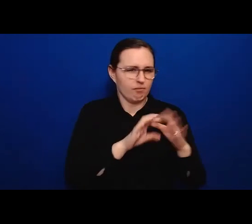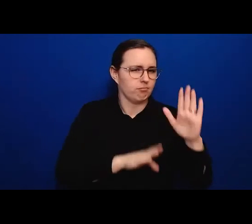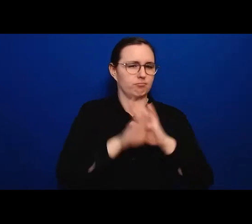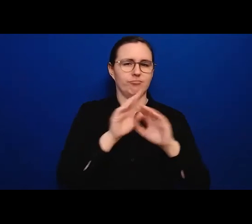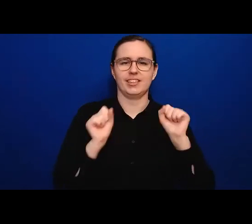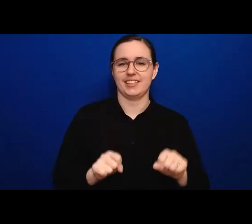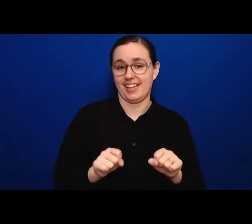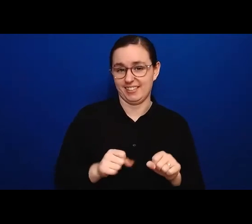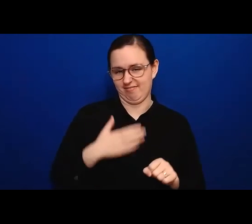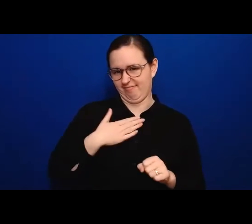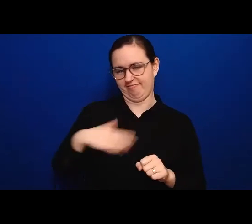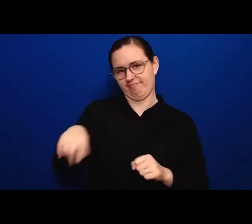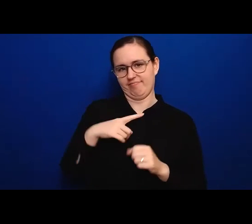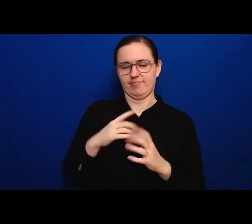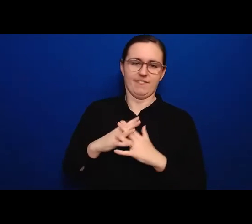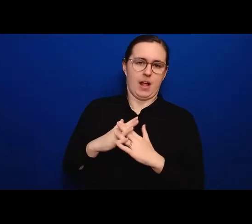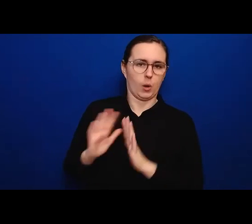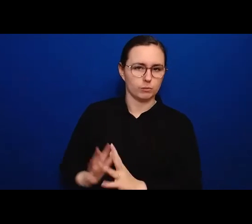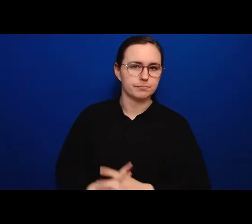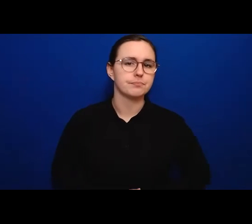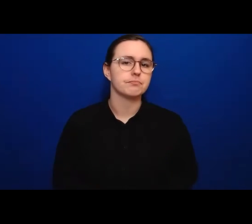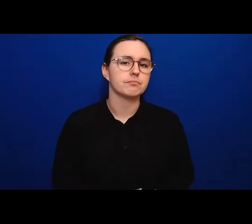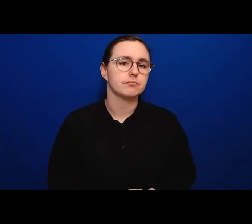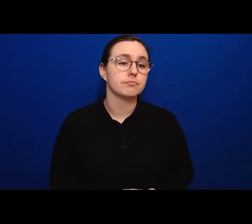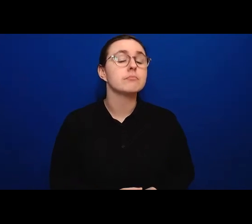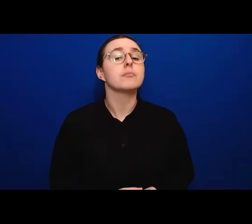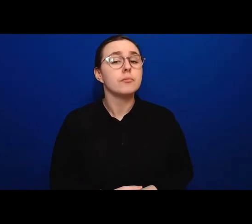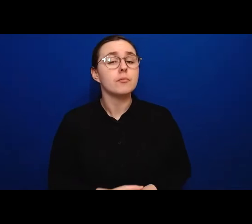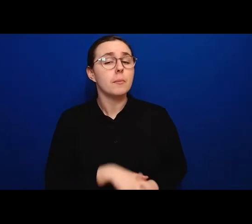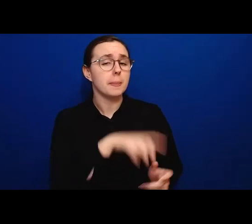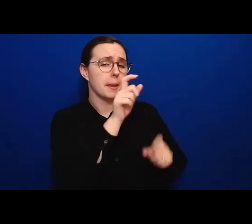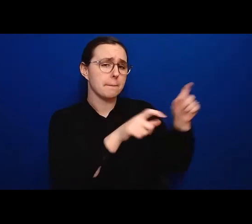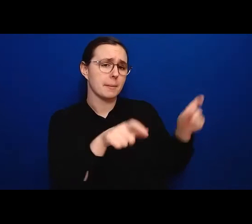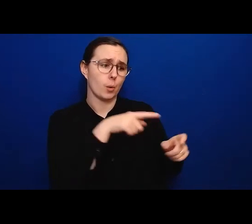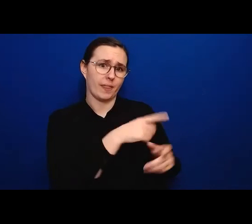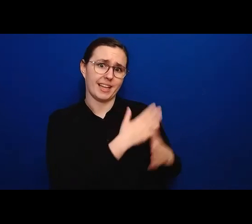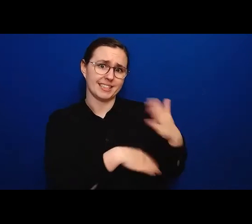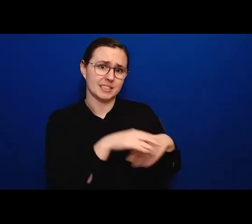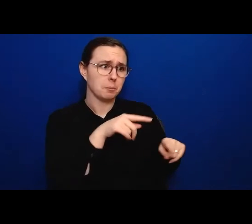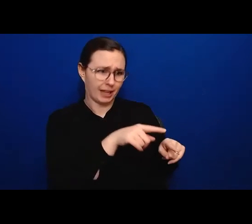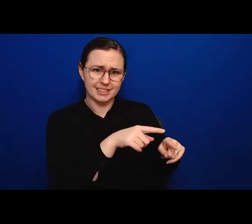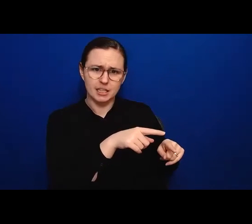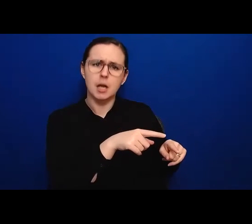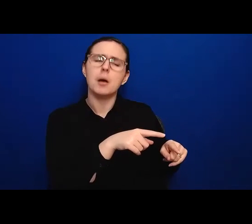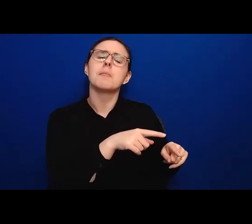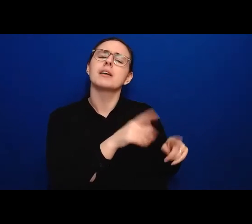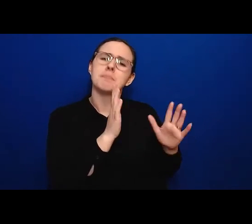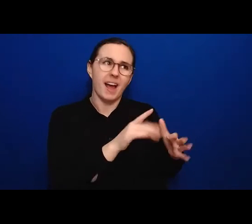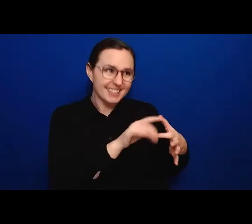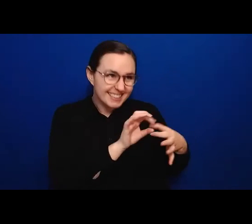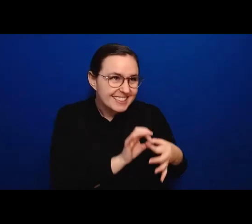all people of different ages, both with disabilities and without disabilities, and